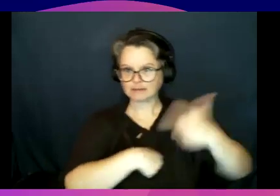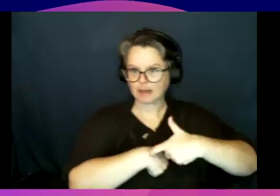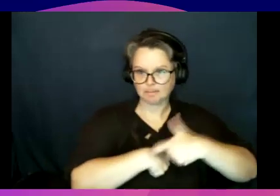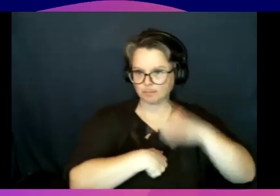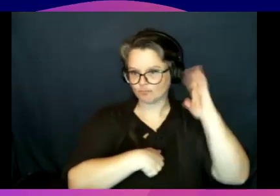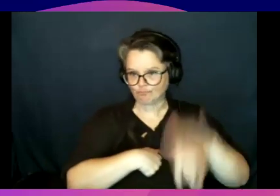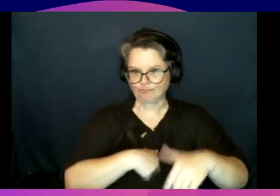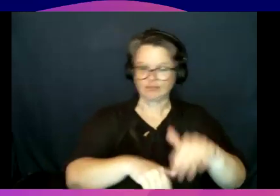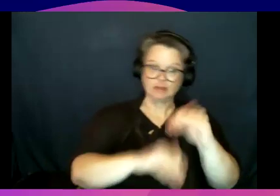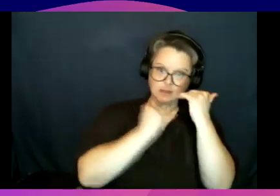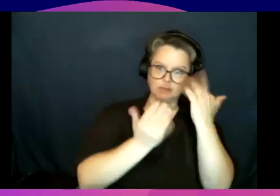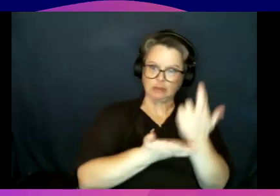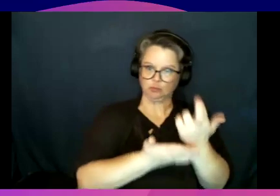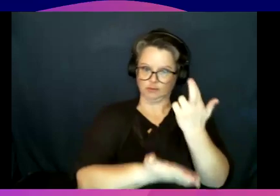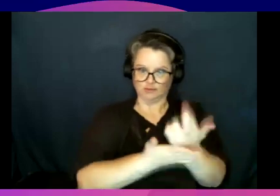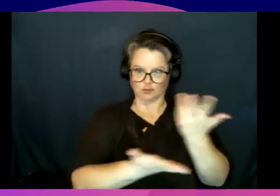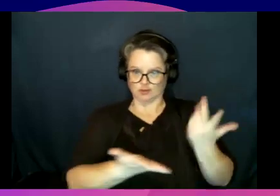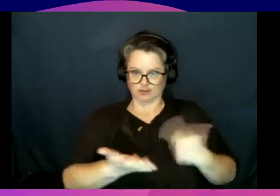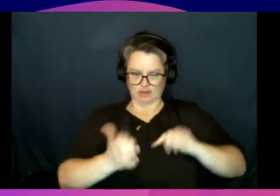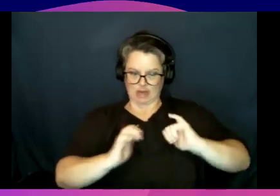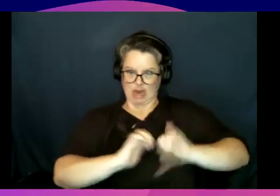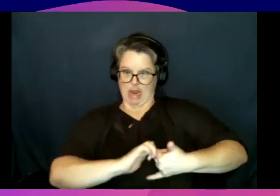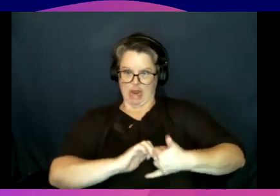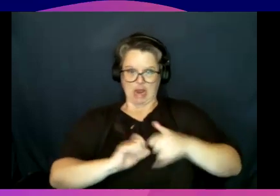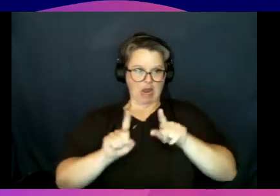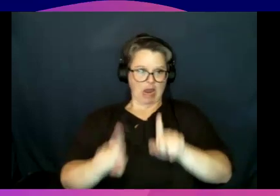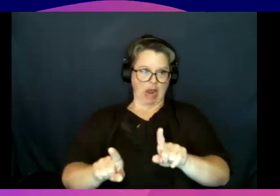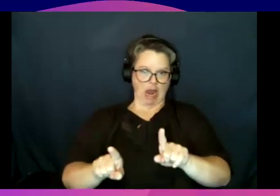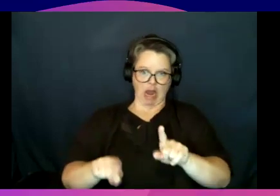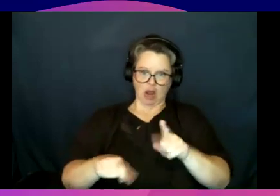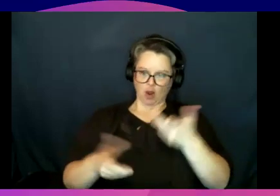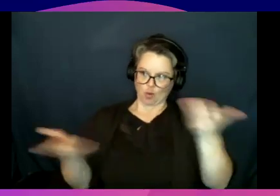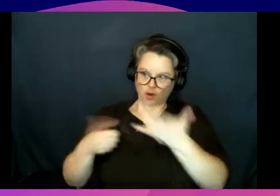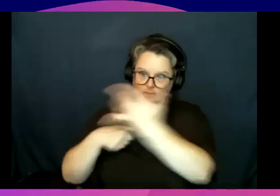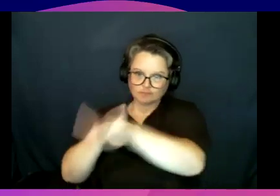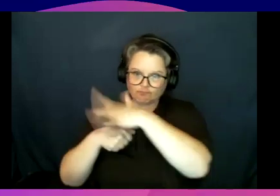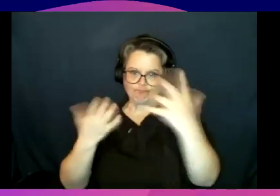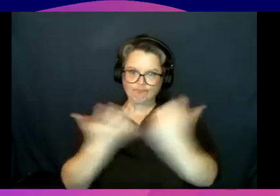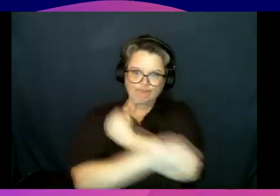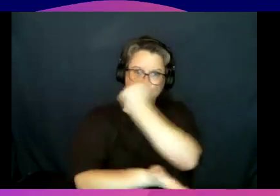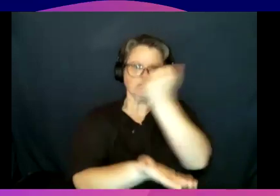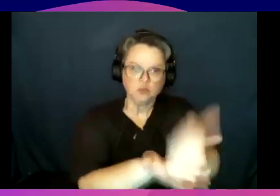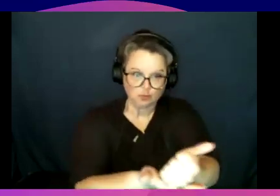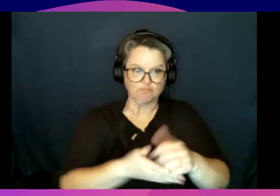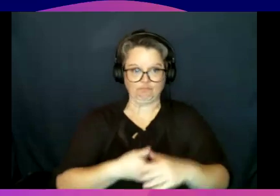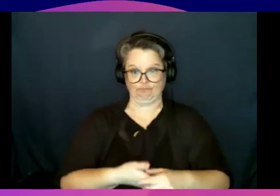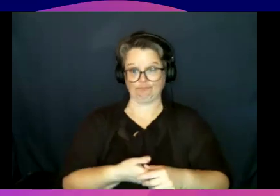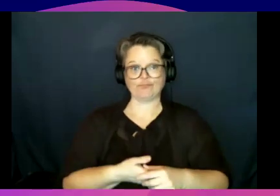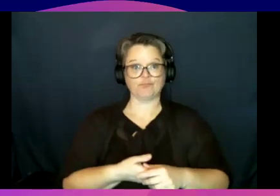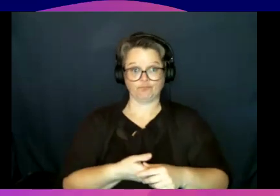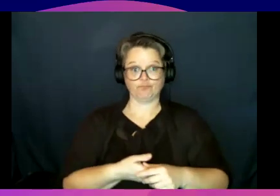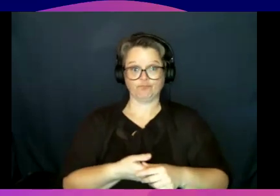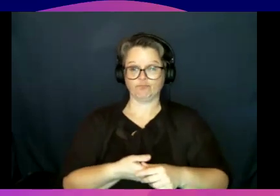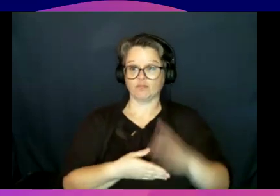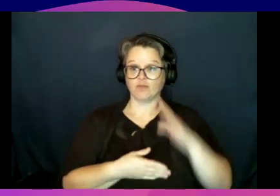vulnerable. And it can also feel like a judgment of our organizations. So staying in empathy, staying in compassion, and being prepared for